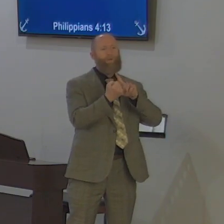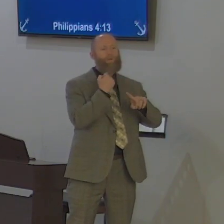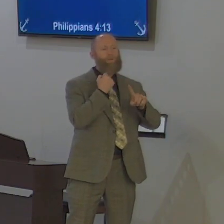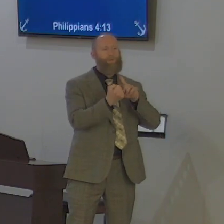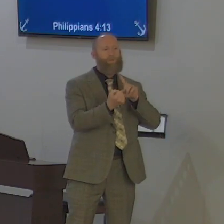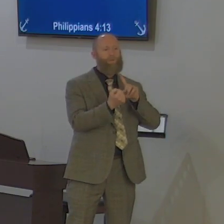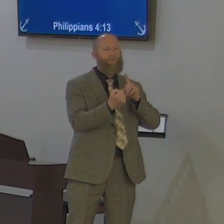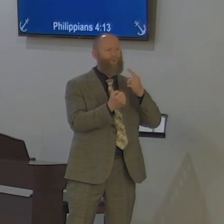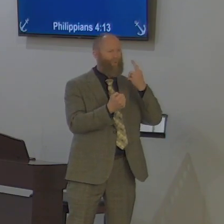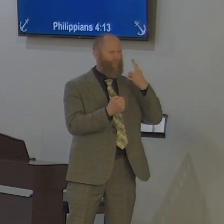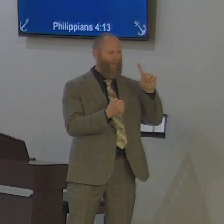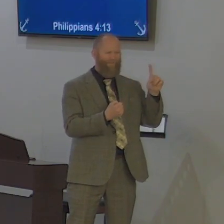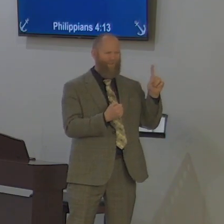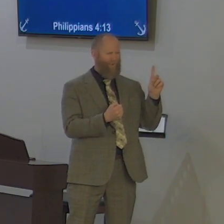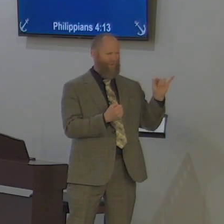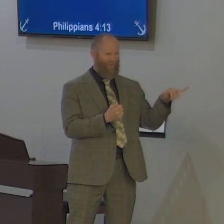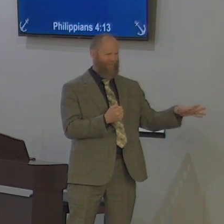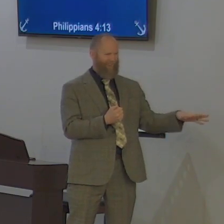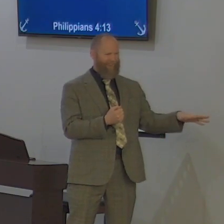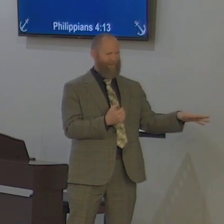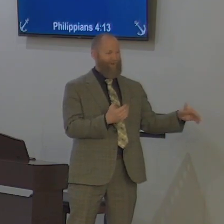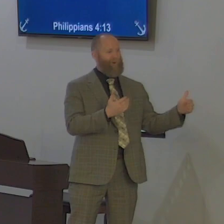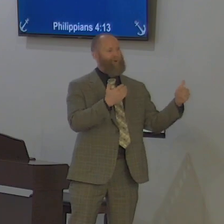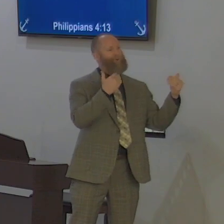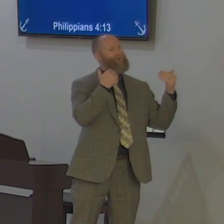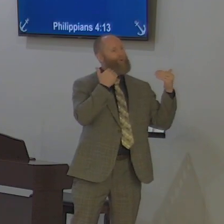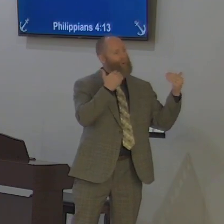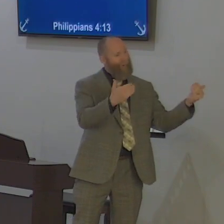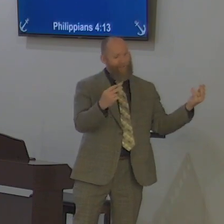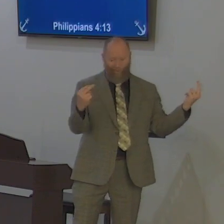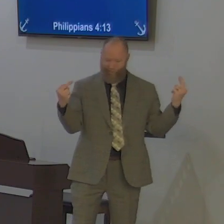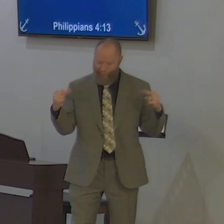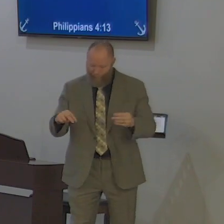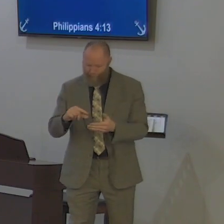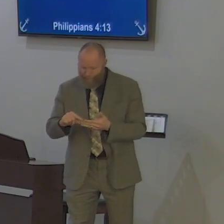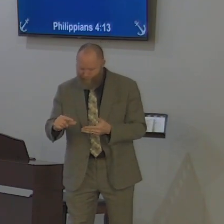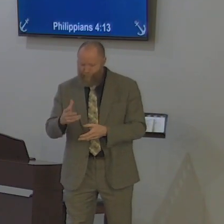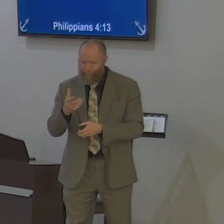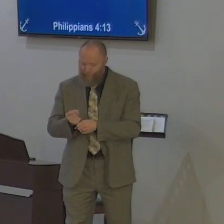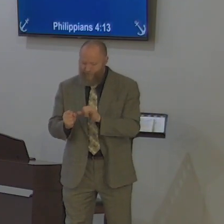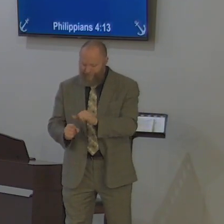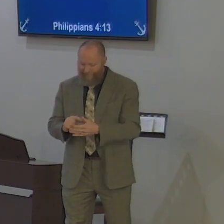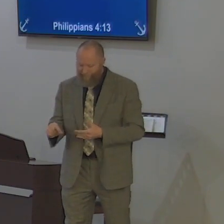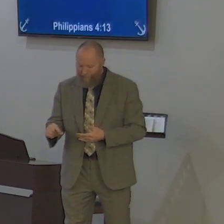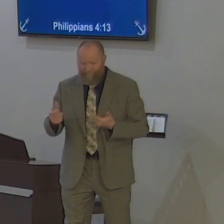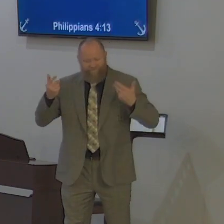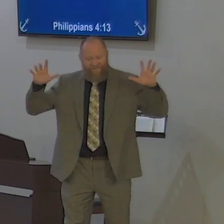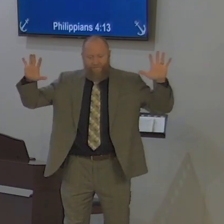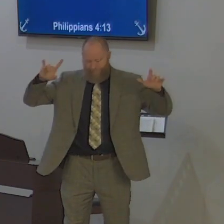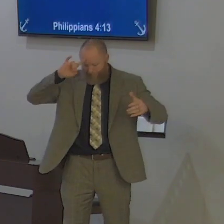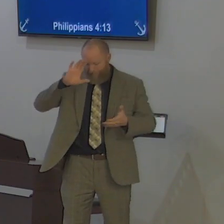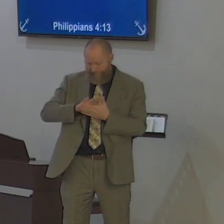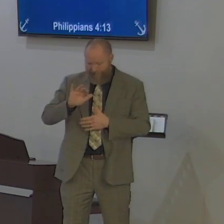But if you want to learn it, if you want to live it, it's a lesson that must be learned.